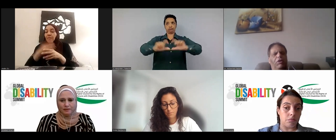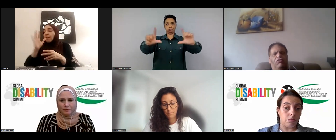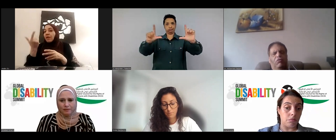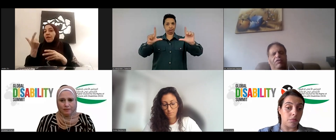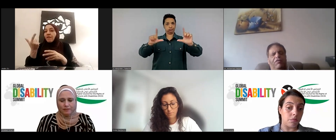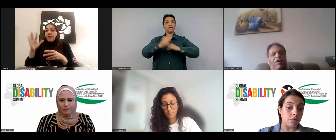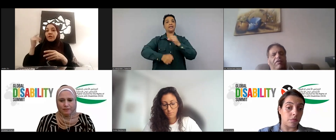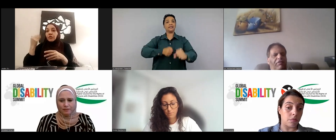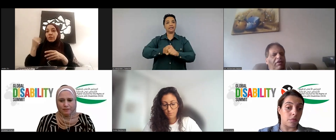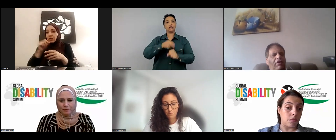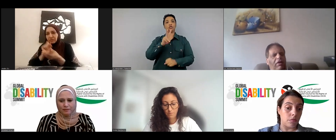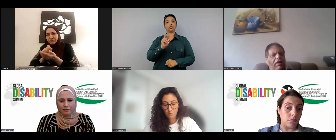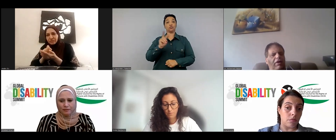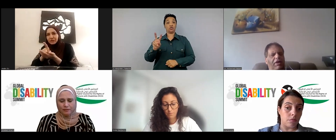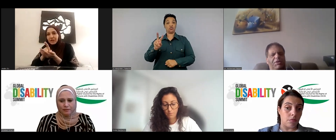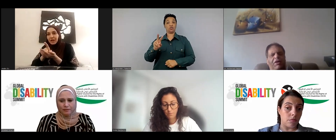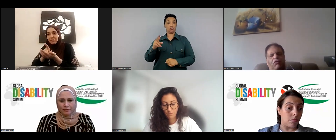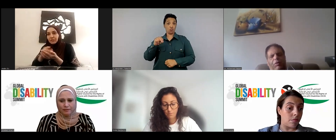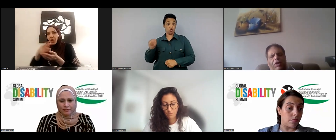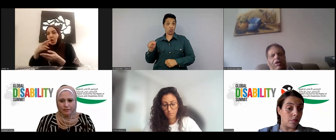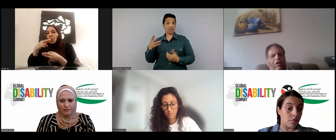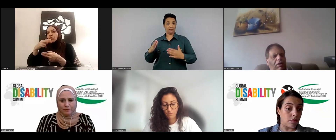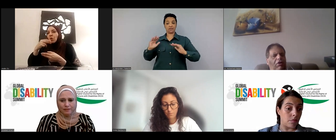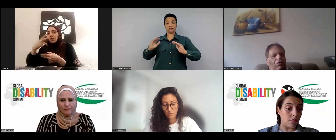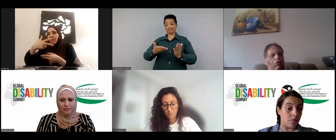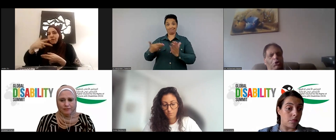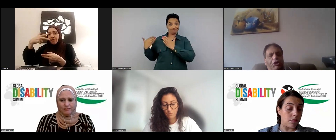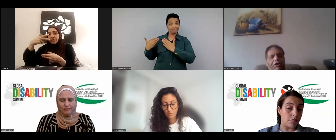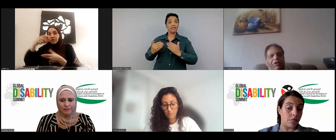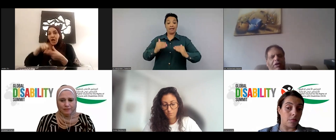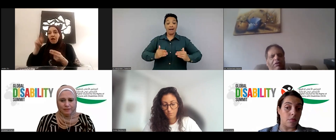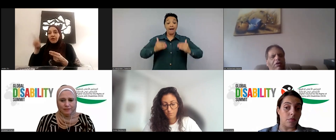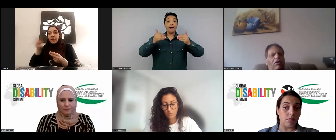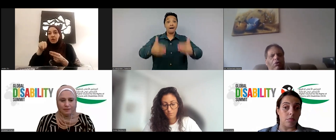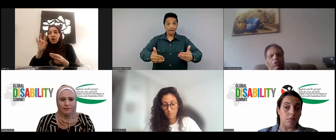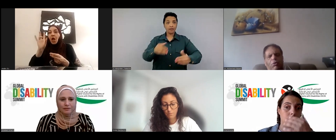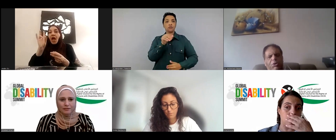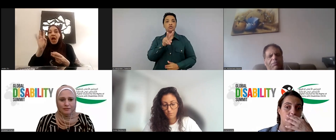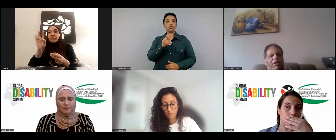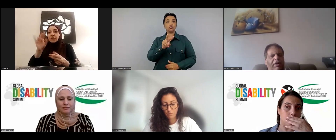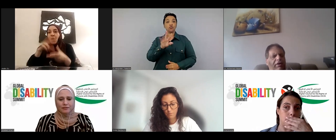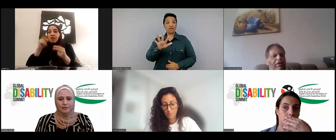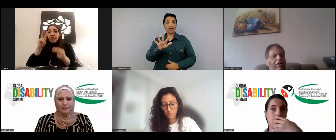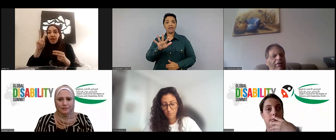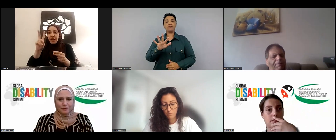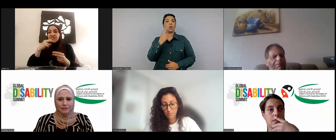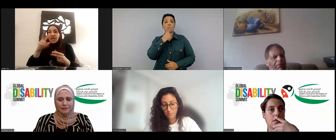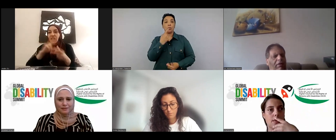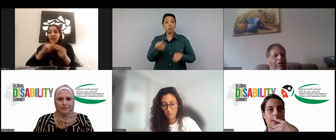in 2025, it's gonna to be co-chaired and co-hosted by